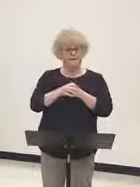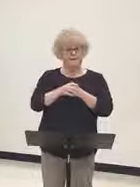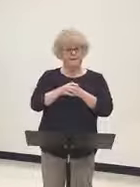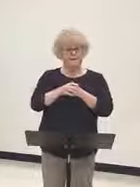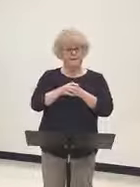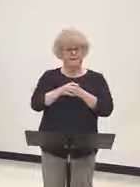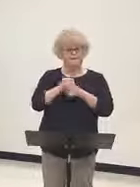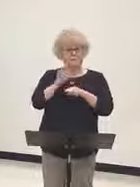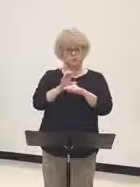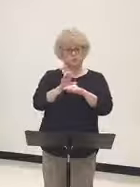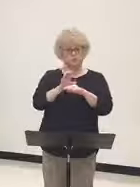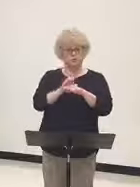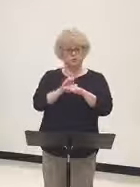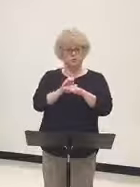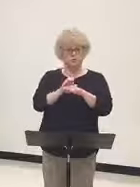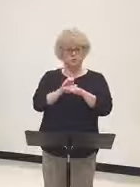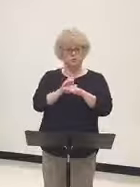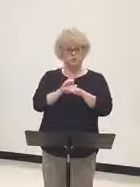saint in the church